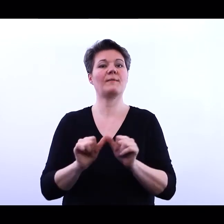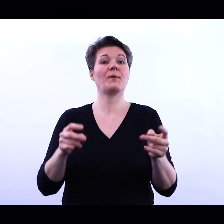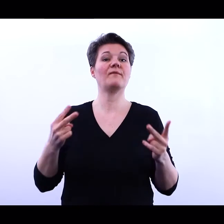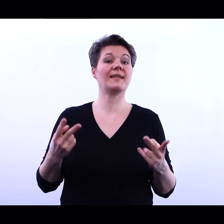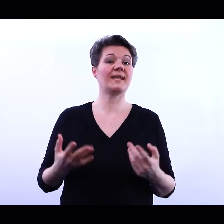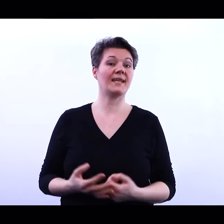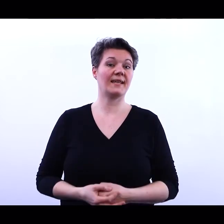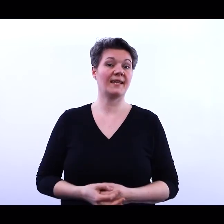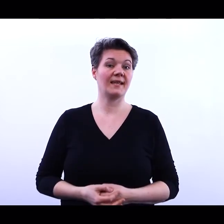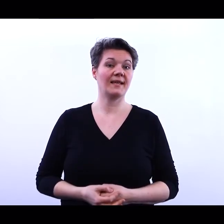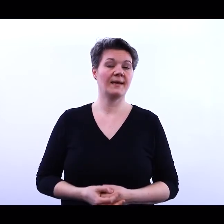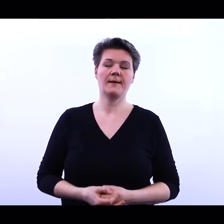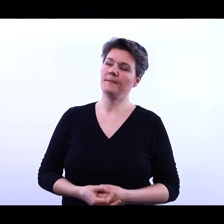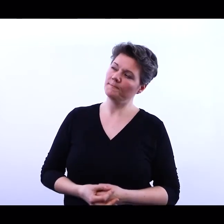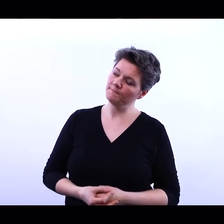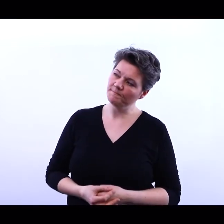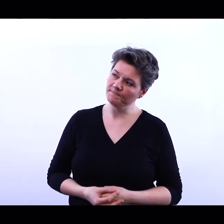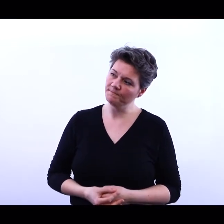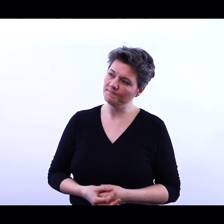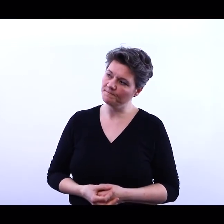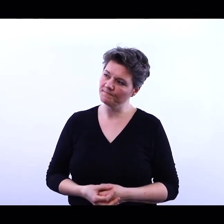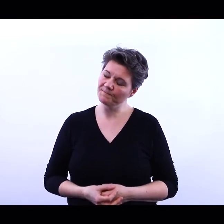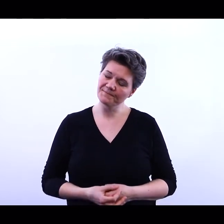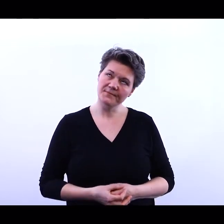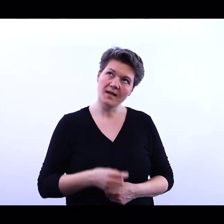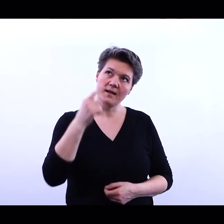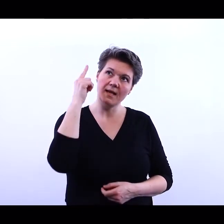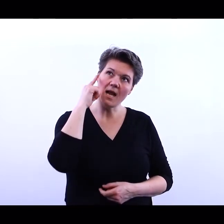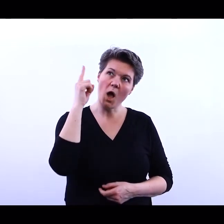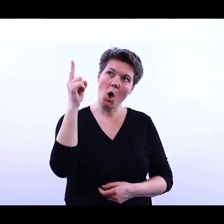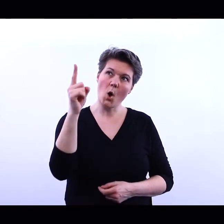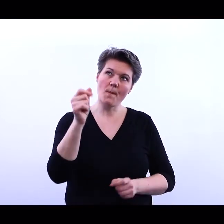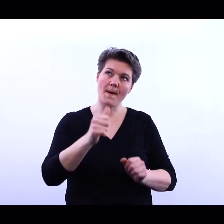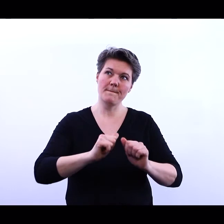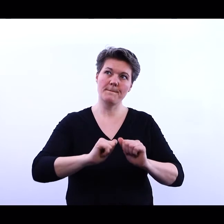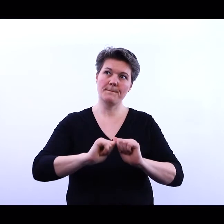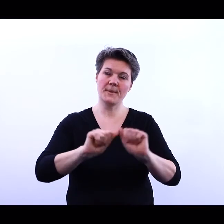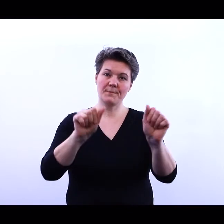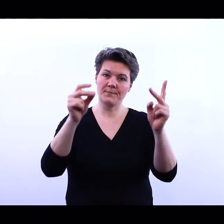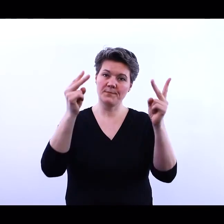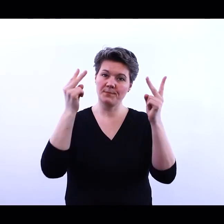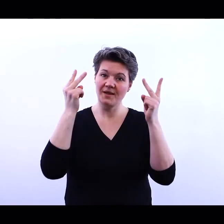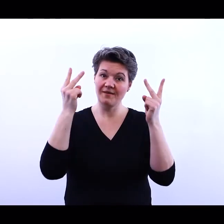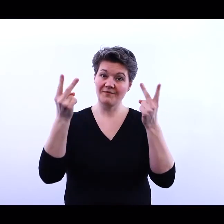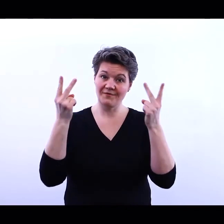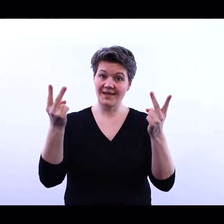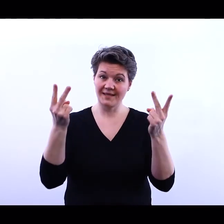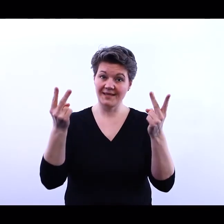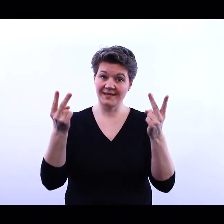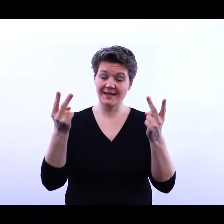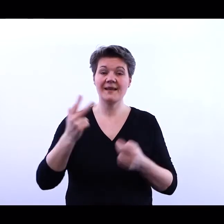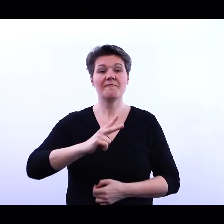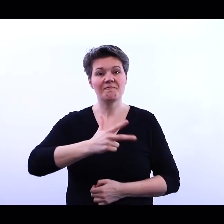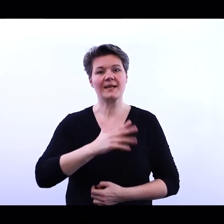Yeah, I think the most important thing is really knowing what you are trying to